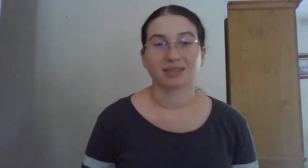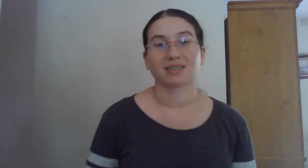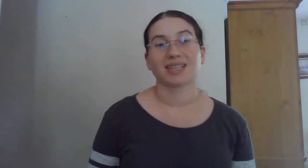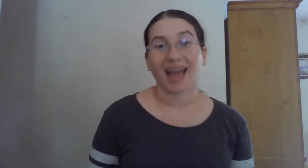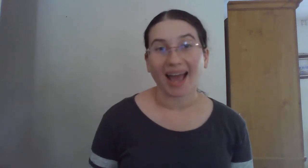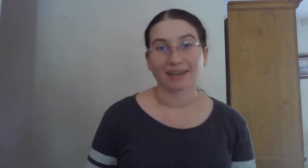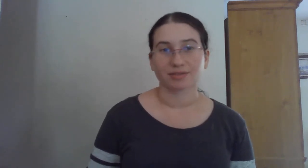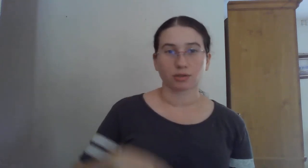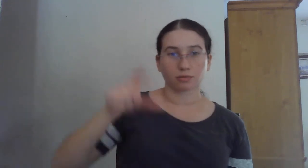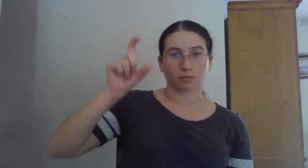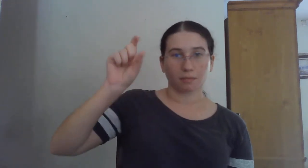Must, have to.